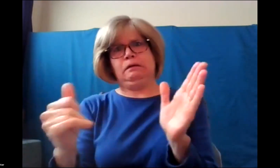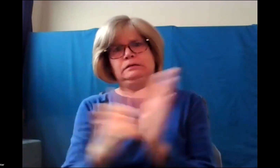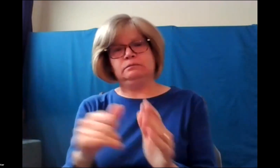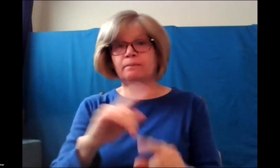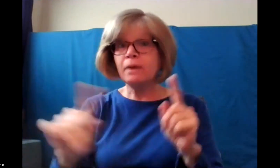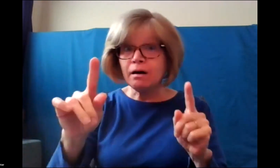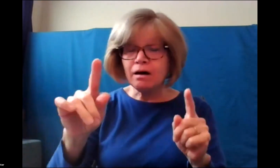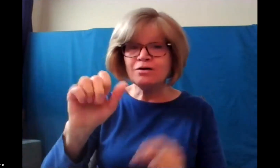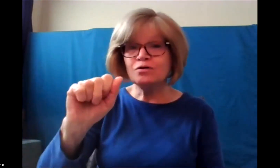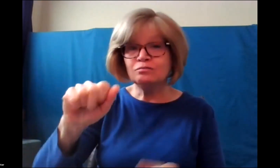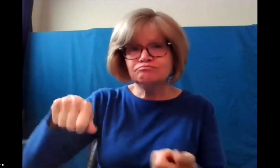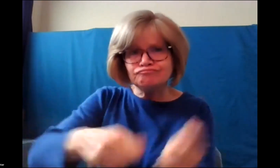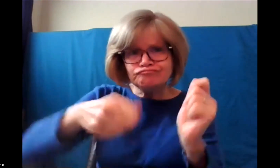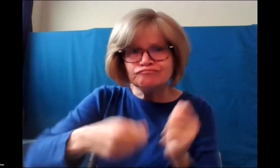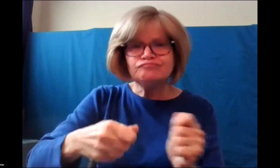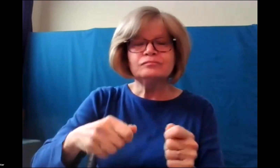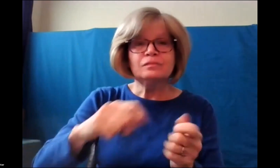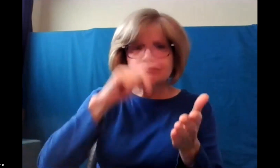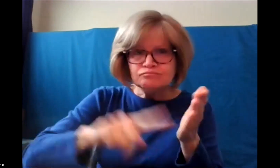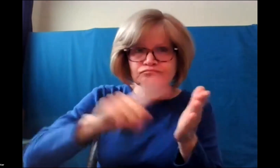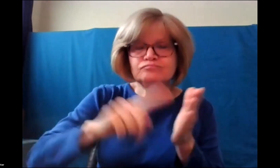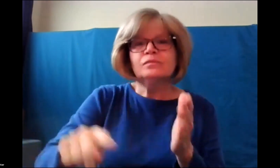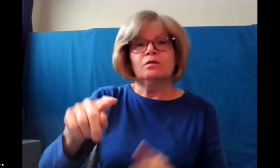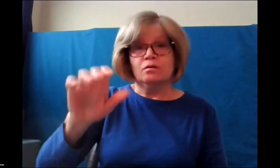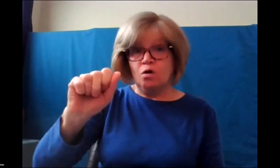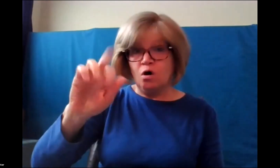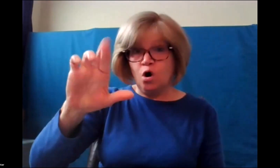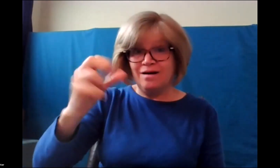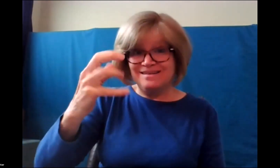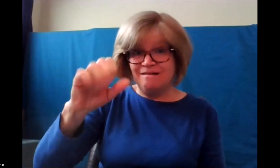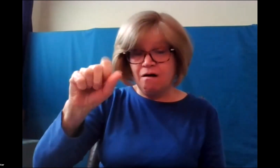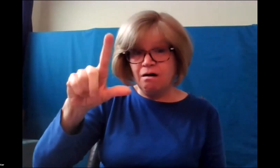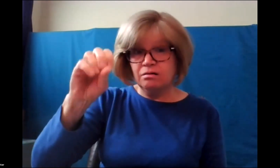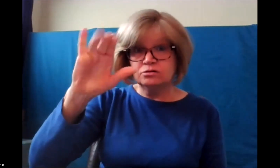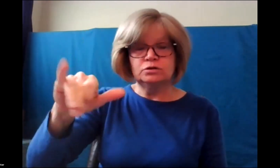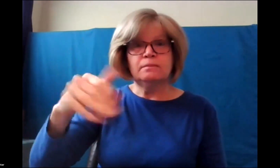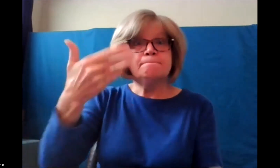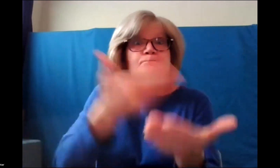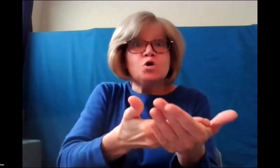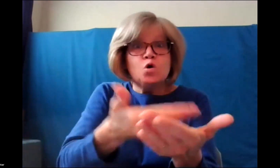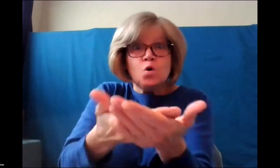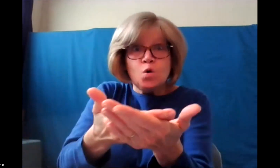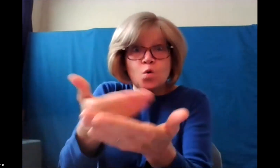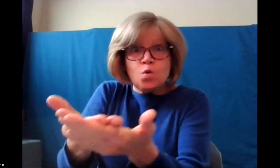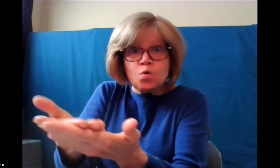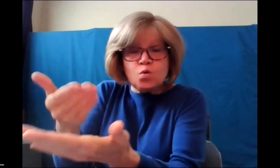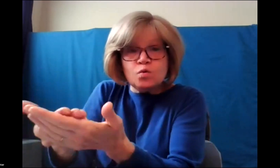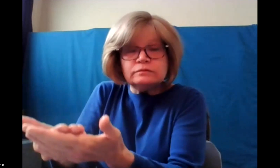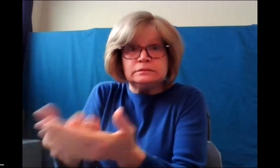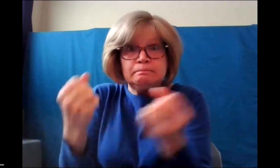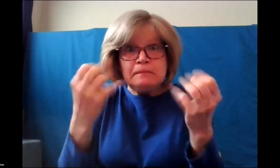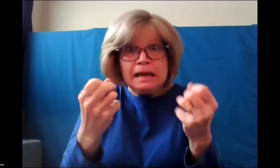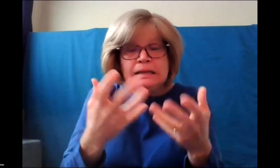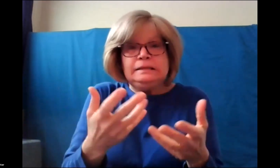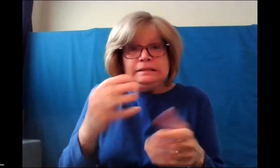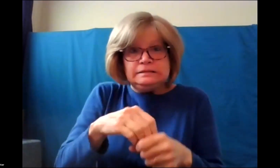archaeology continues to demonstrate the reality of these 66 books written